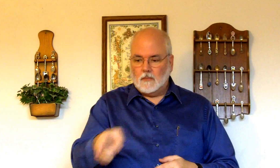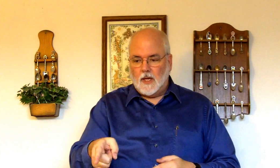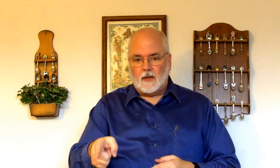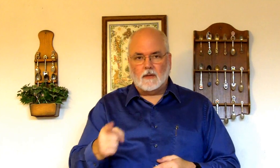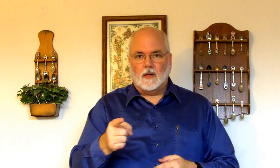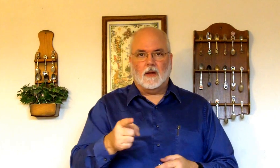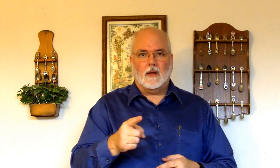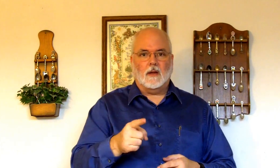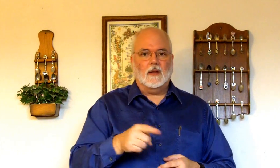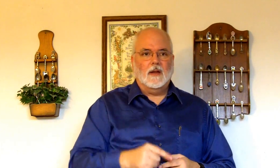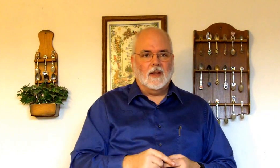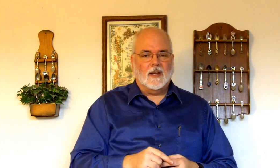It.